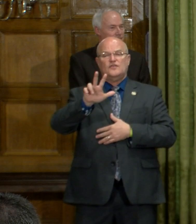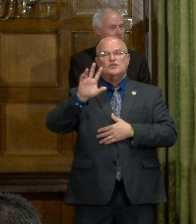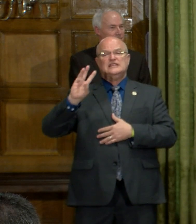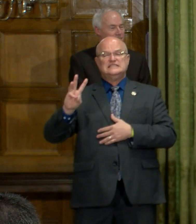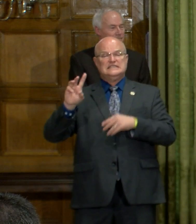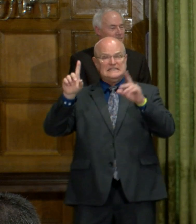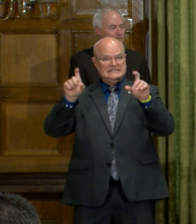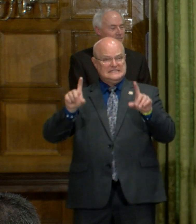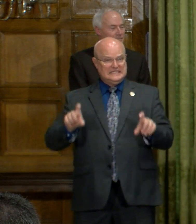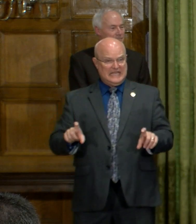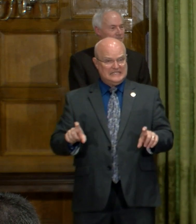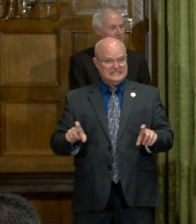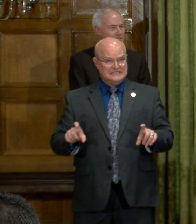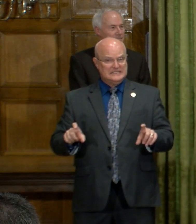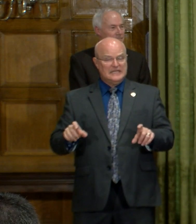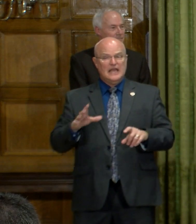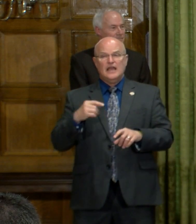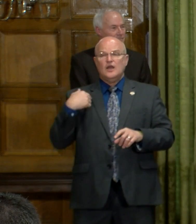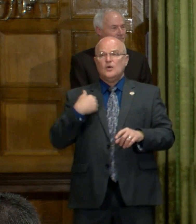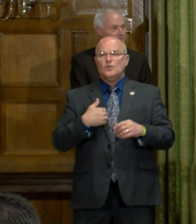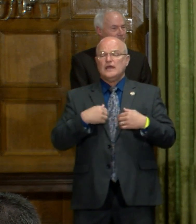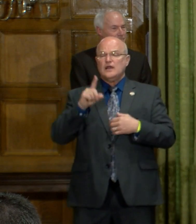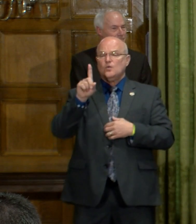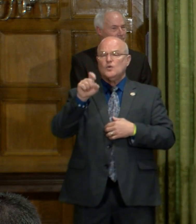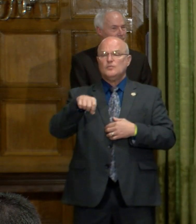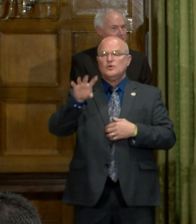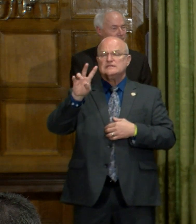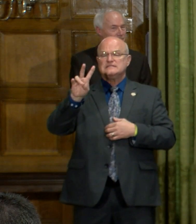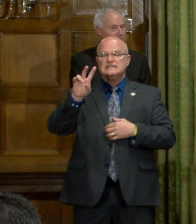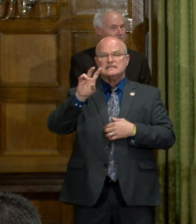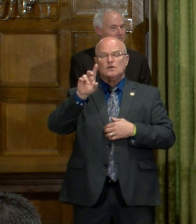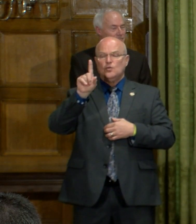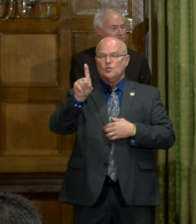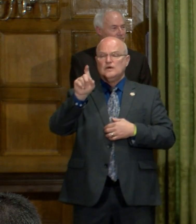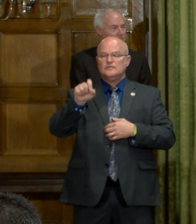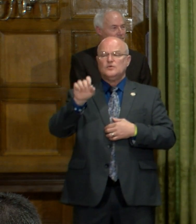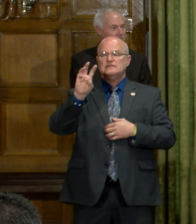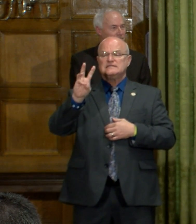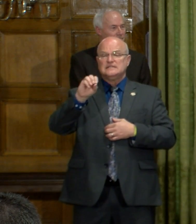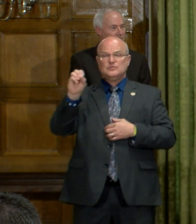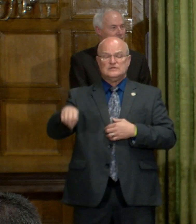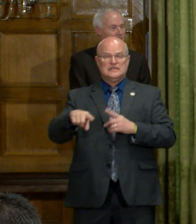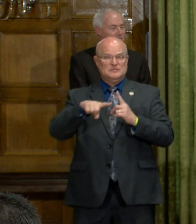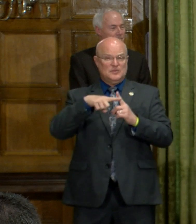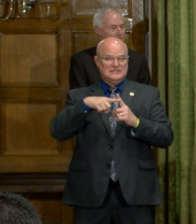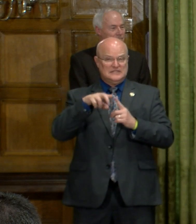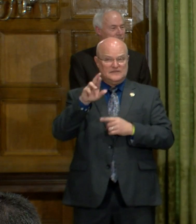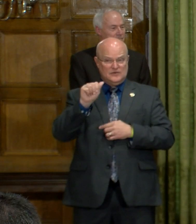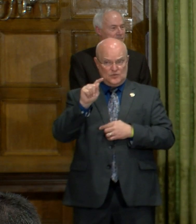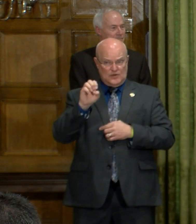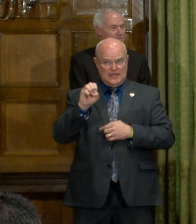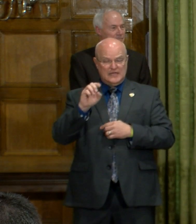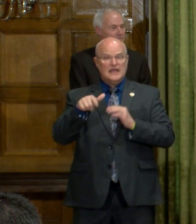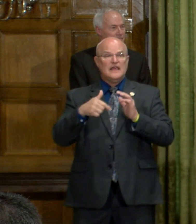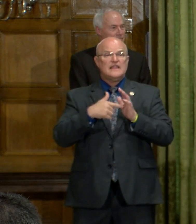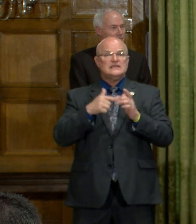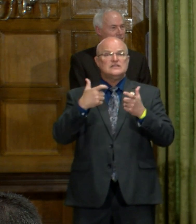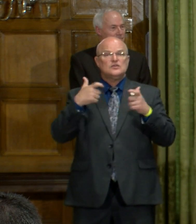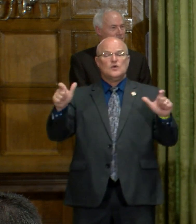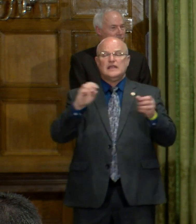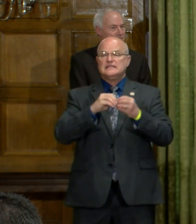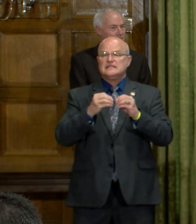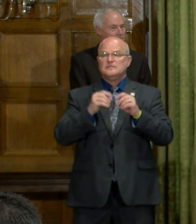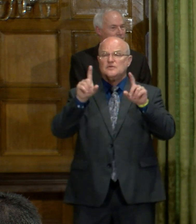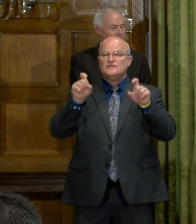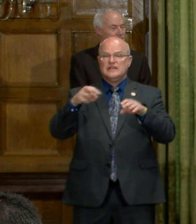1,436 tests, and we had a 1.6% positivity rate. So this is the greatest number of